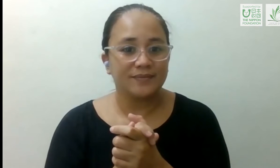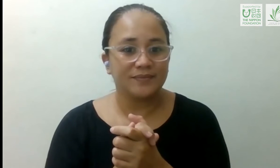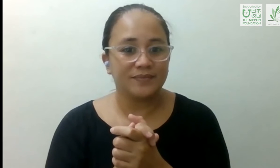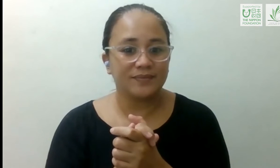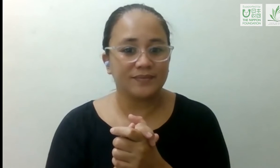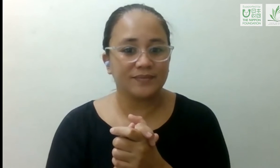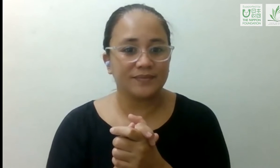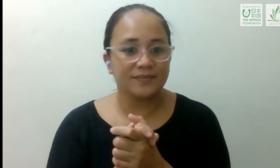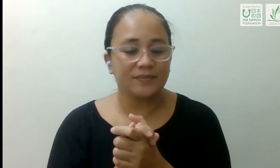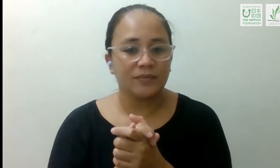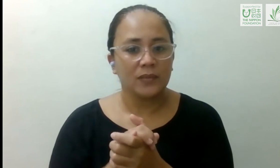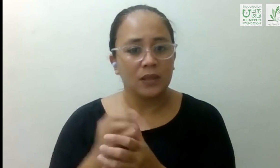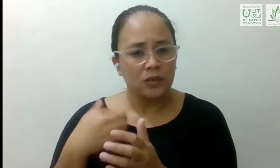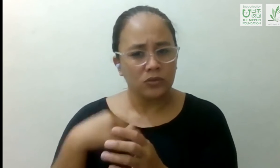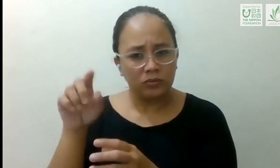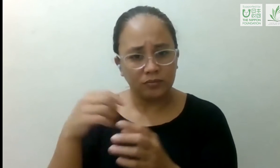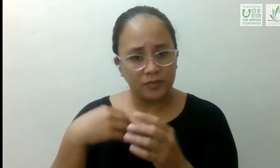So are there any questions about that?